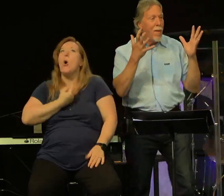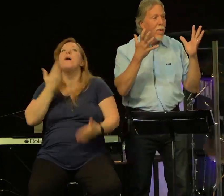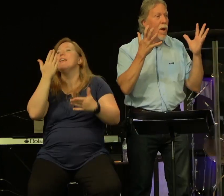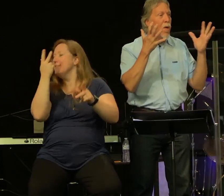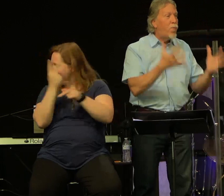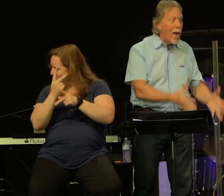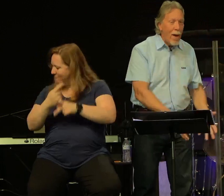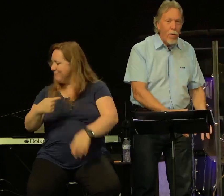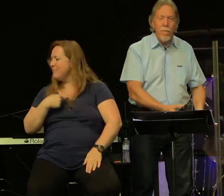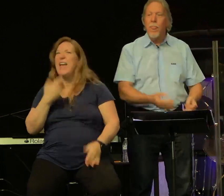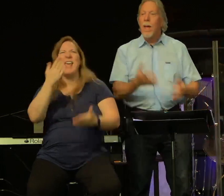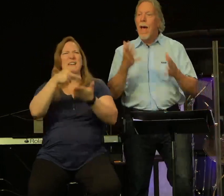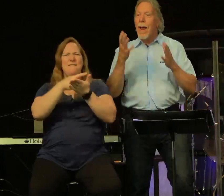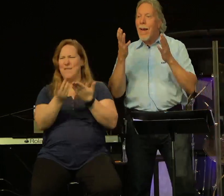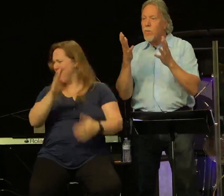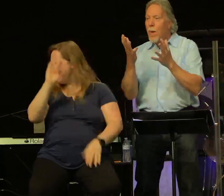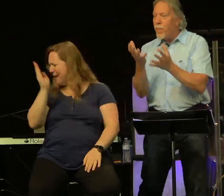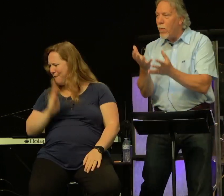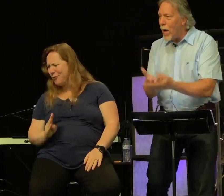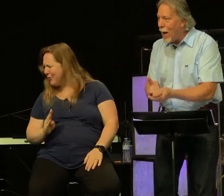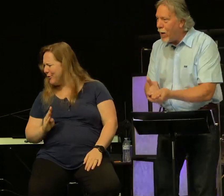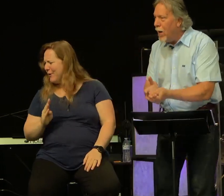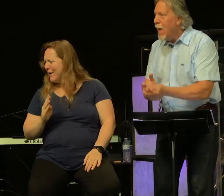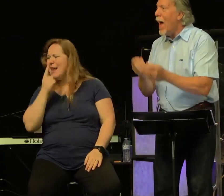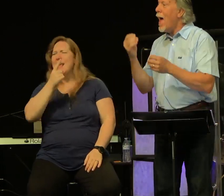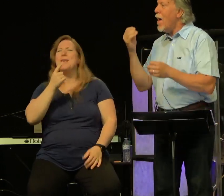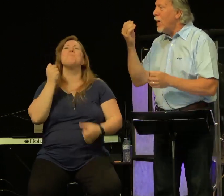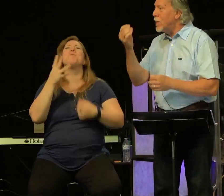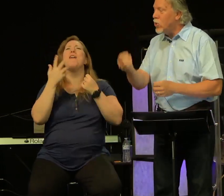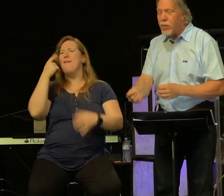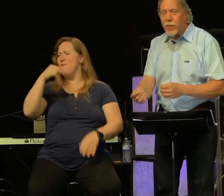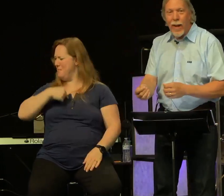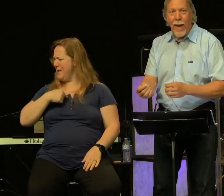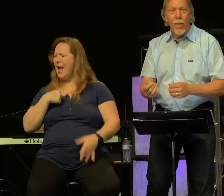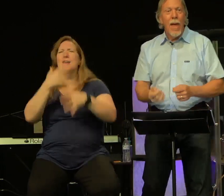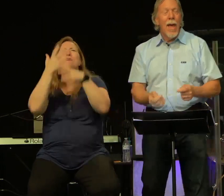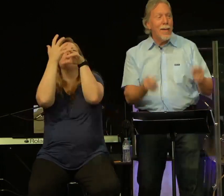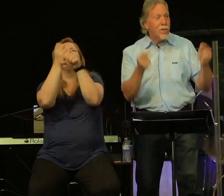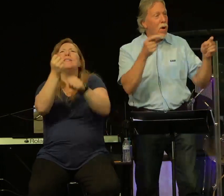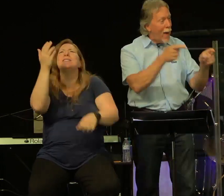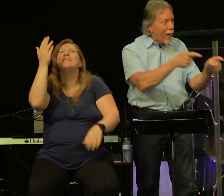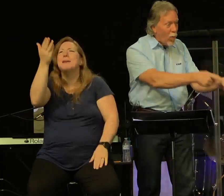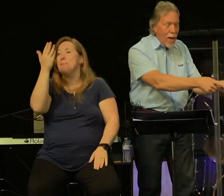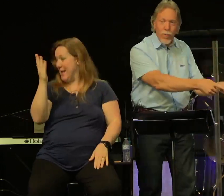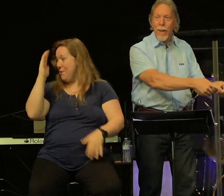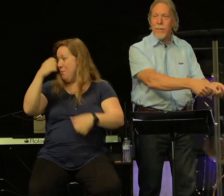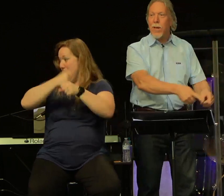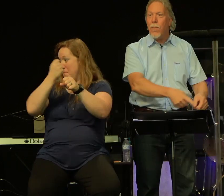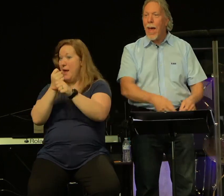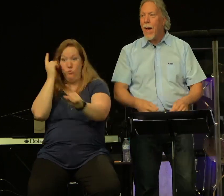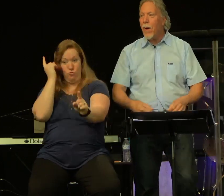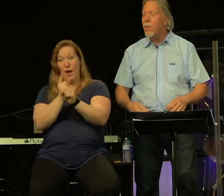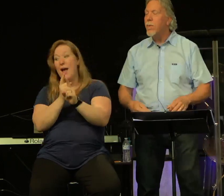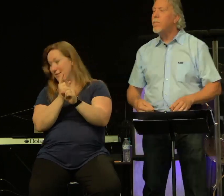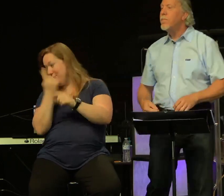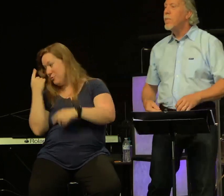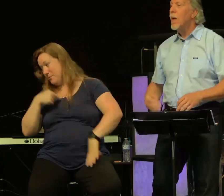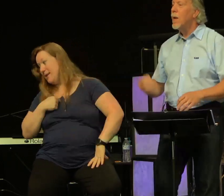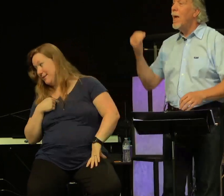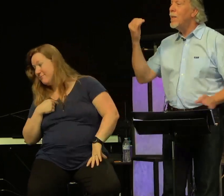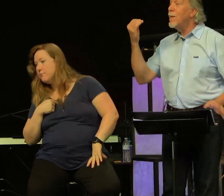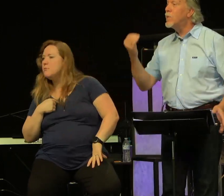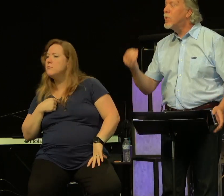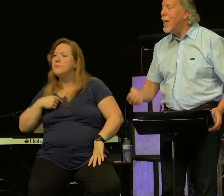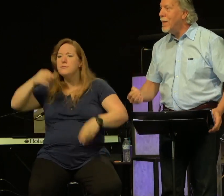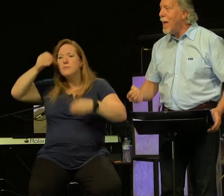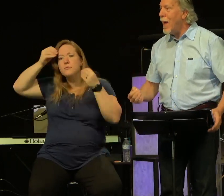would never fail, and He's my provider. I have my trust in Him. He's going to make a way for me somehow.